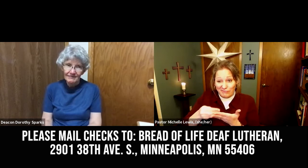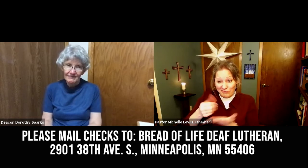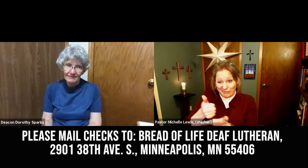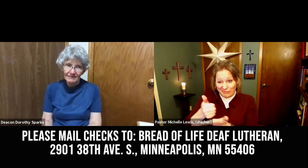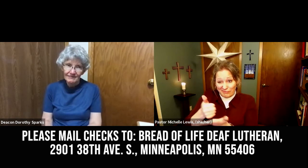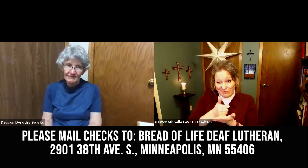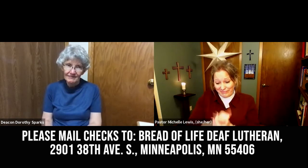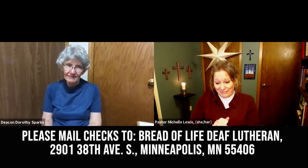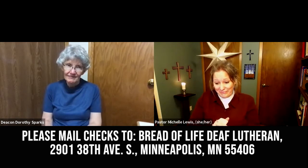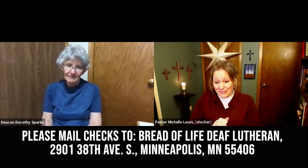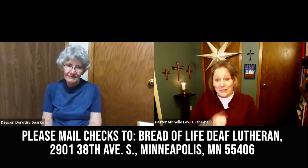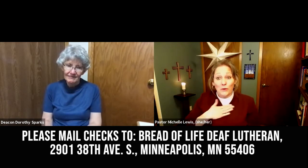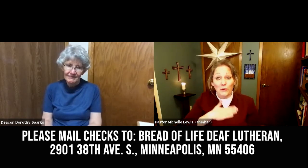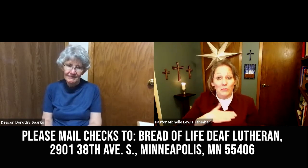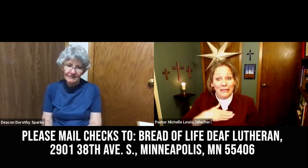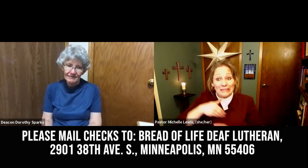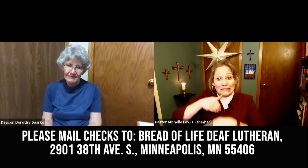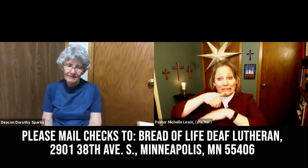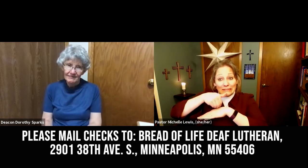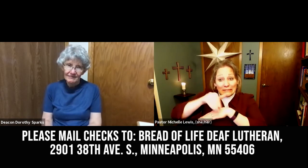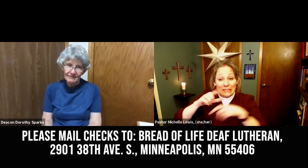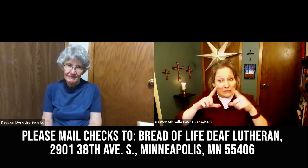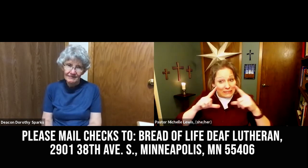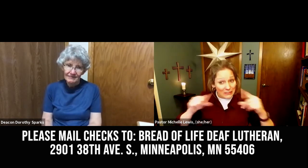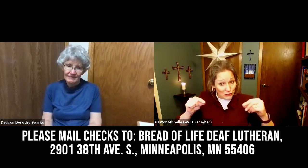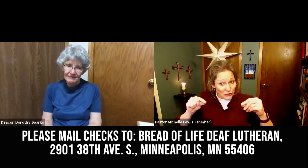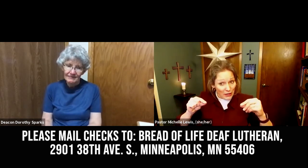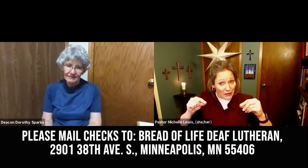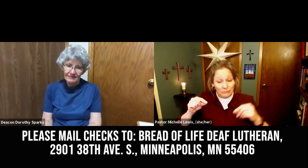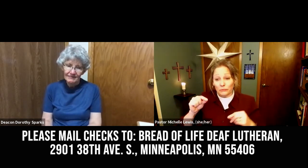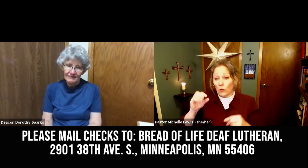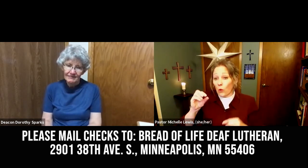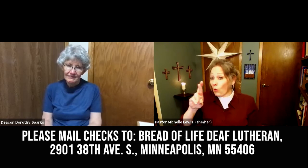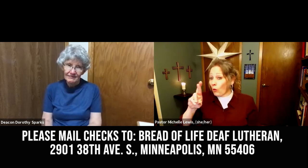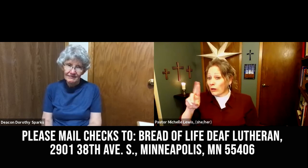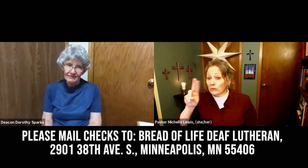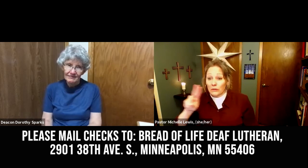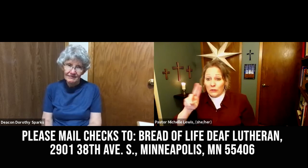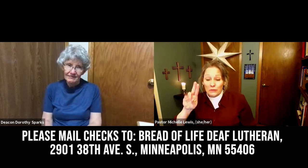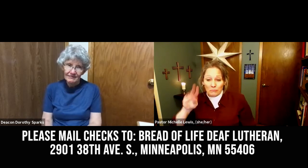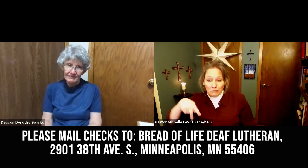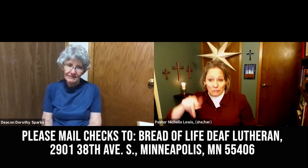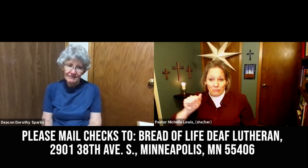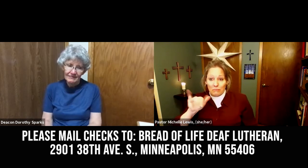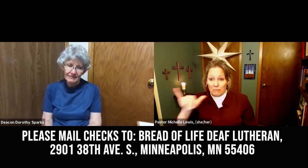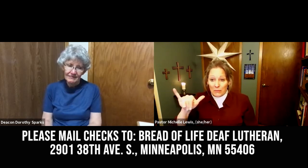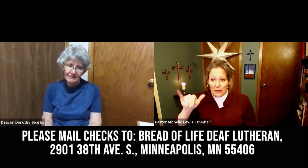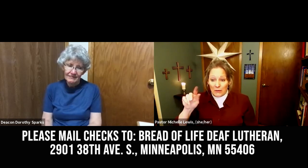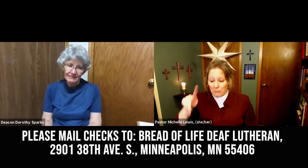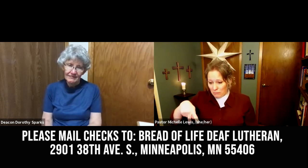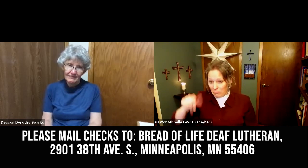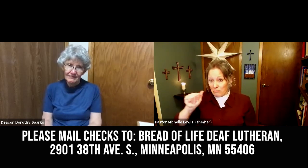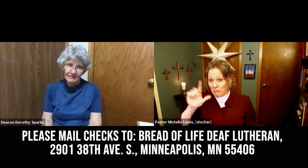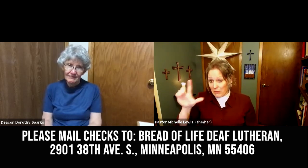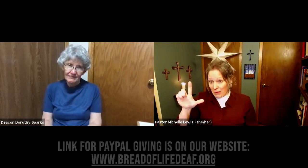obviously. And so we need your financial support. So please either send a check